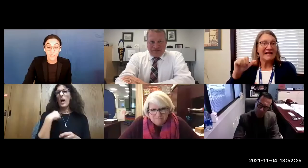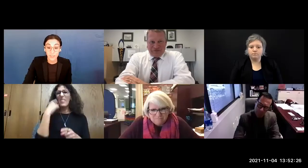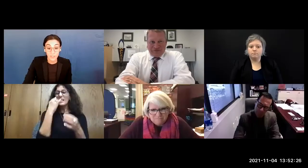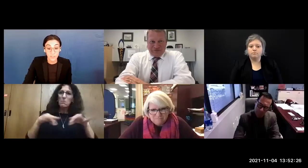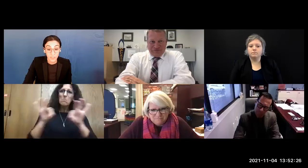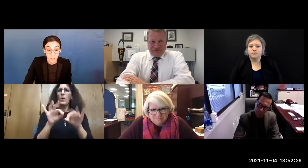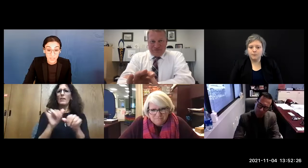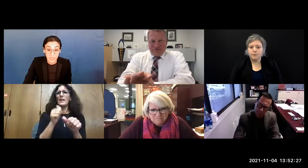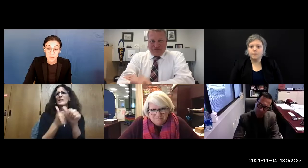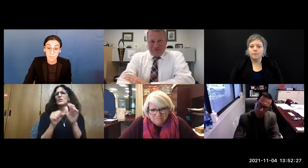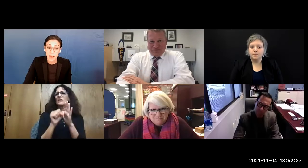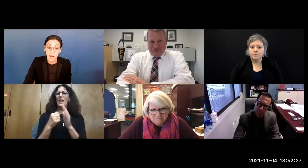very confused about